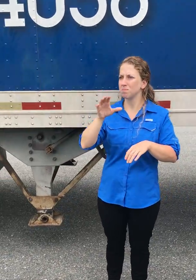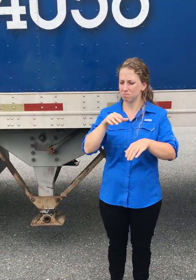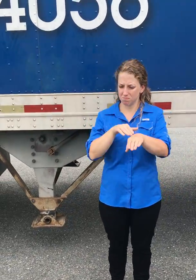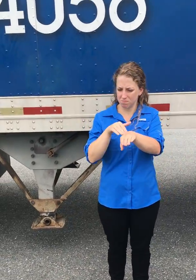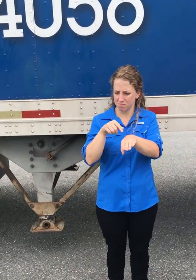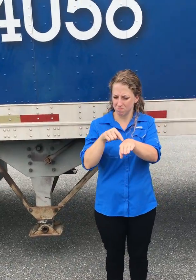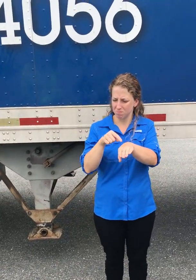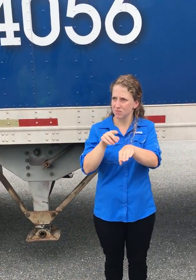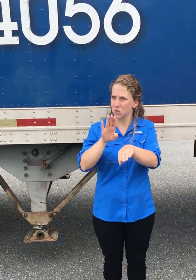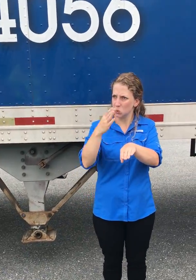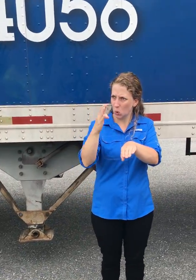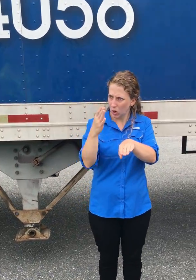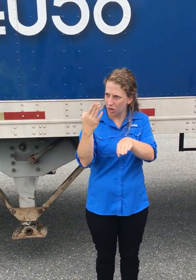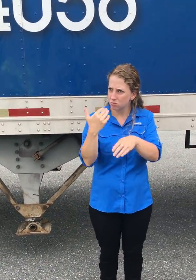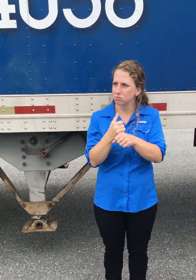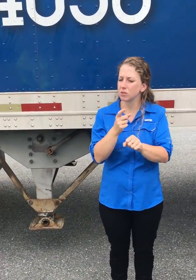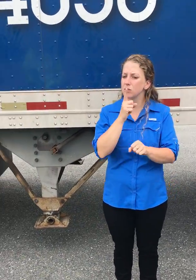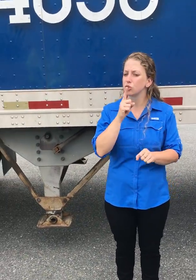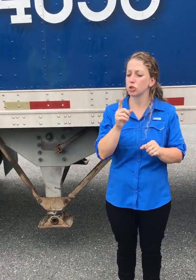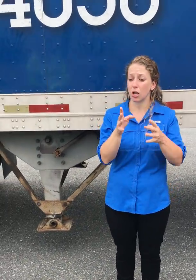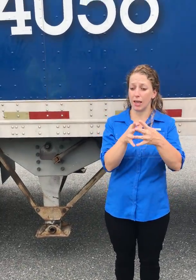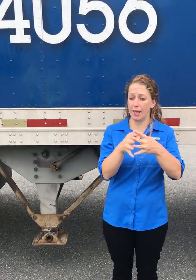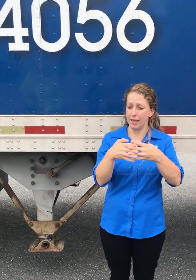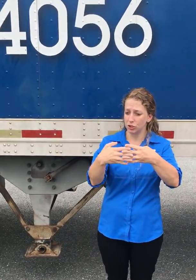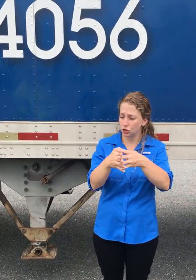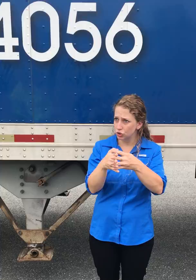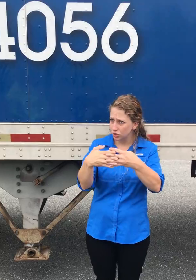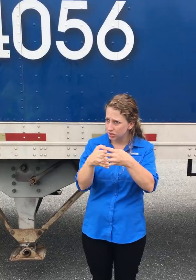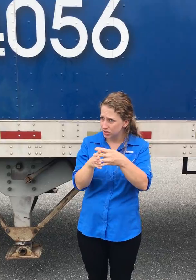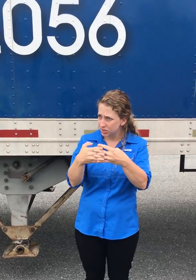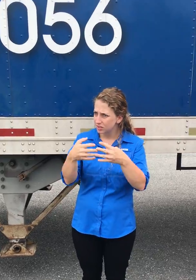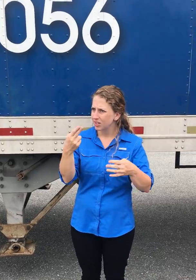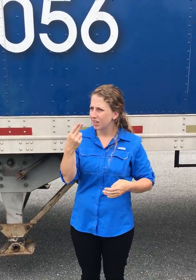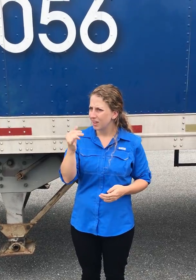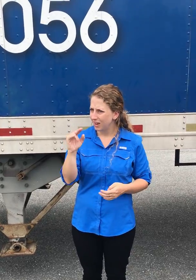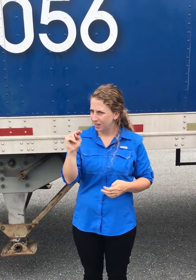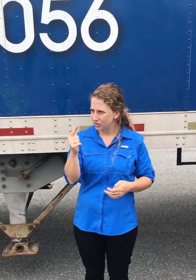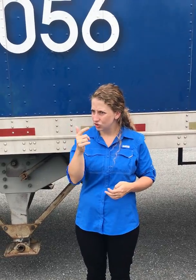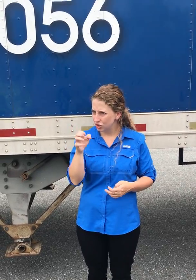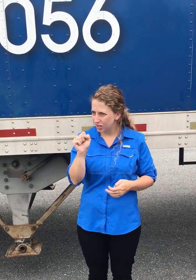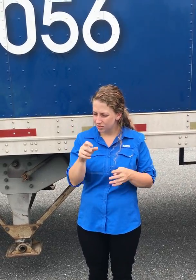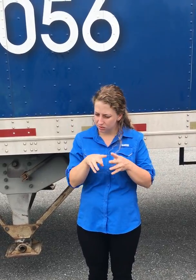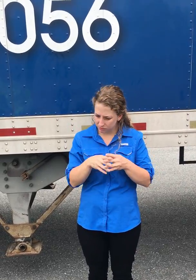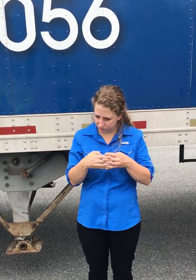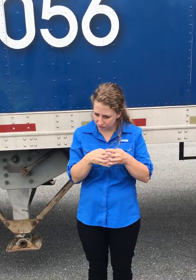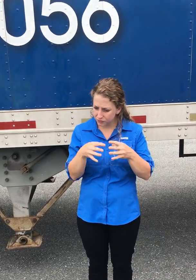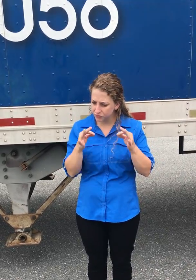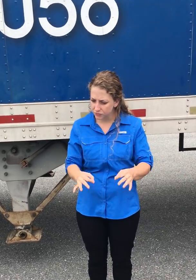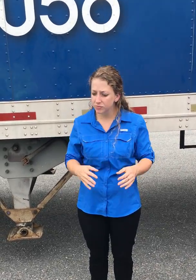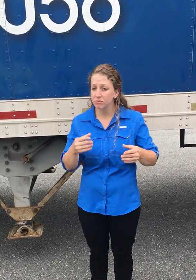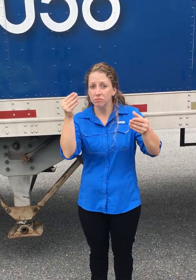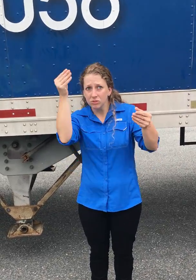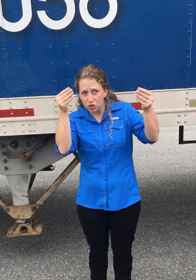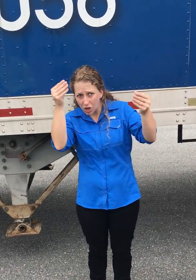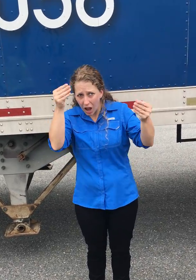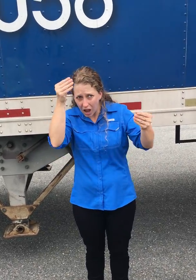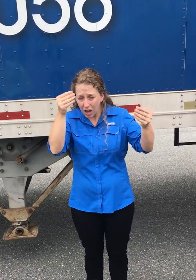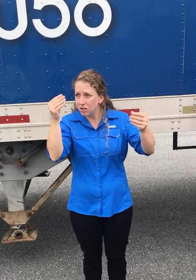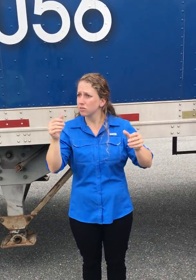broken, that I'm not going to get excessive movement on the door. Also, if I open the door, there's a weather gasket in there. I want to make